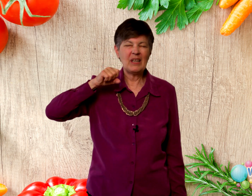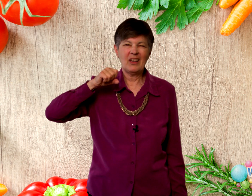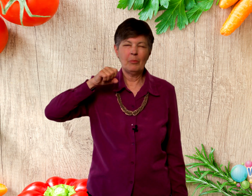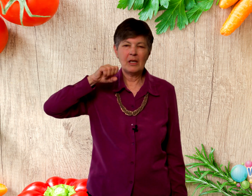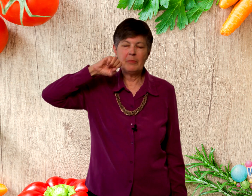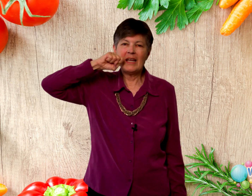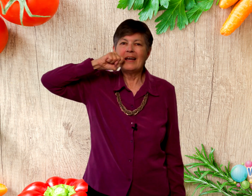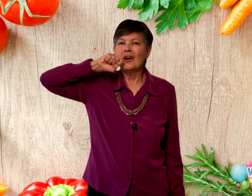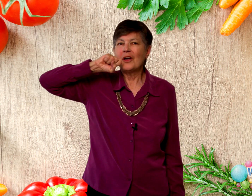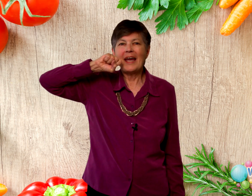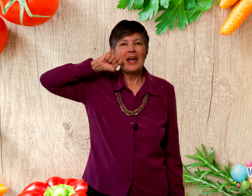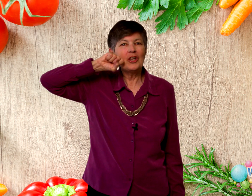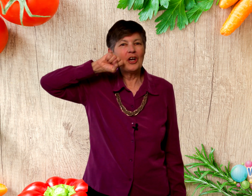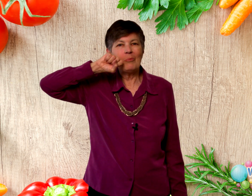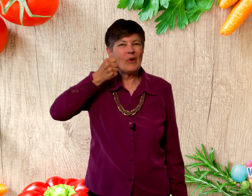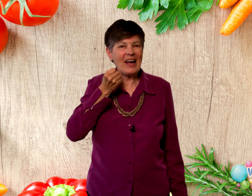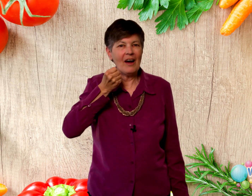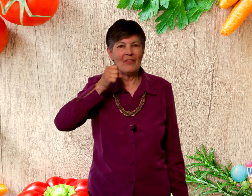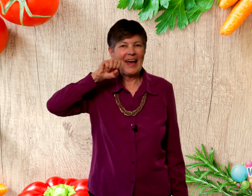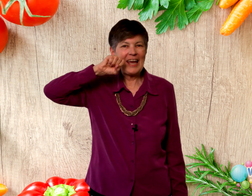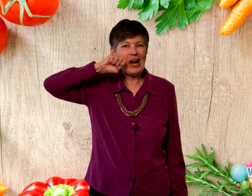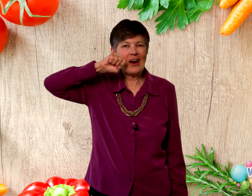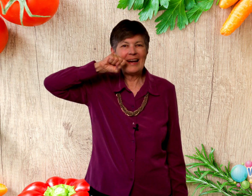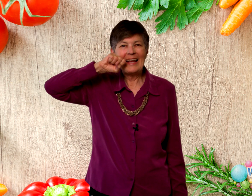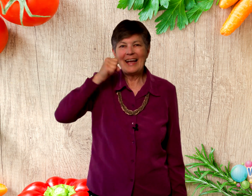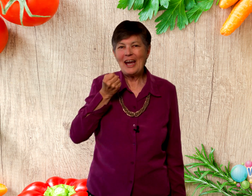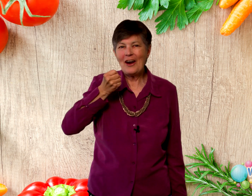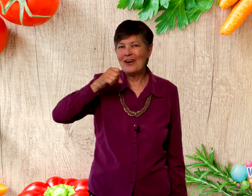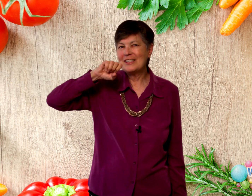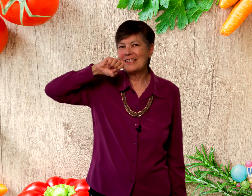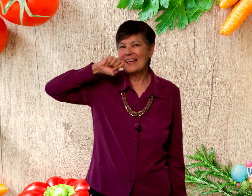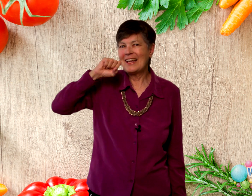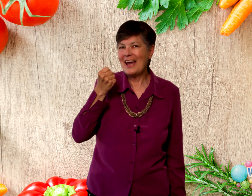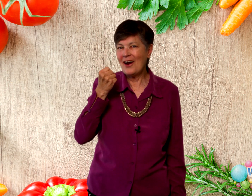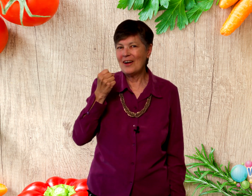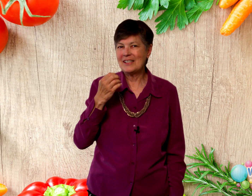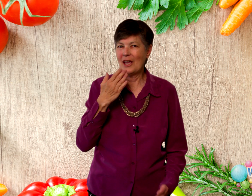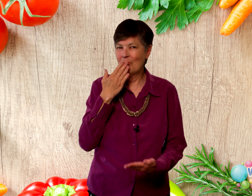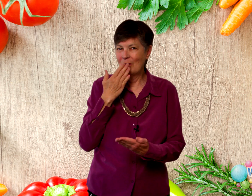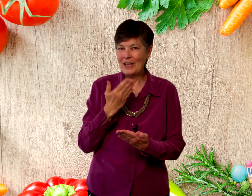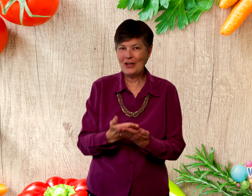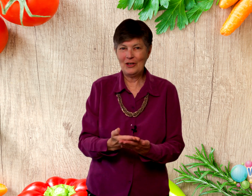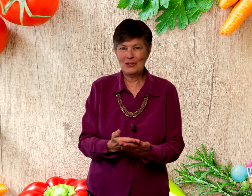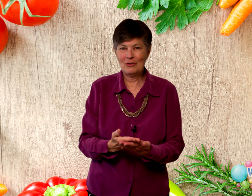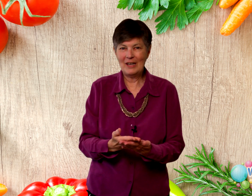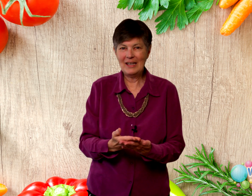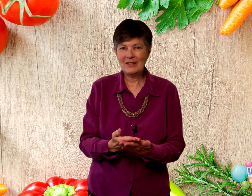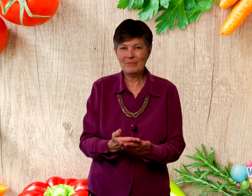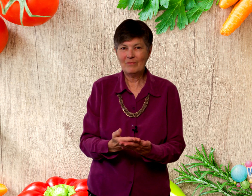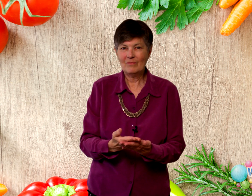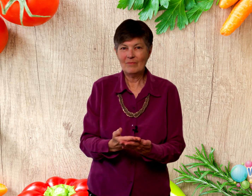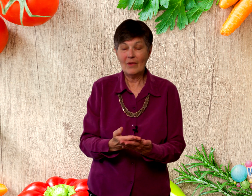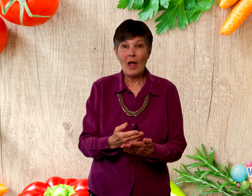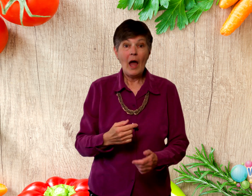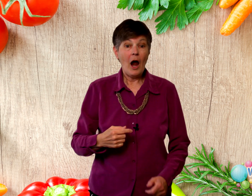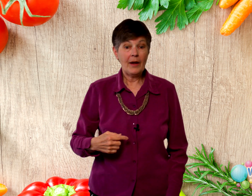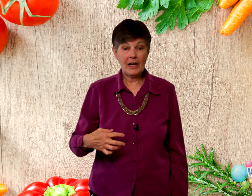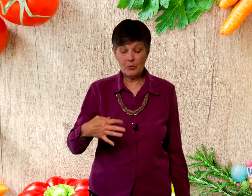like you're Bugs Bunny, okay? And you're going to break off that carrot. Carrots, carrots, a really good treat. Our next one